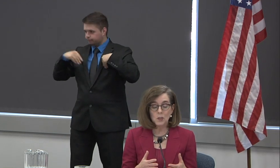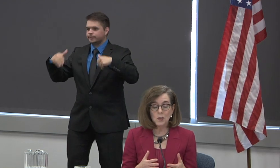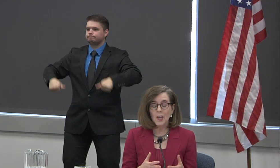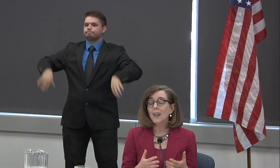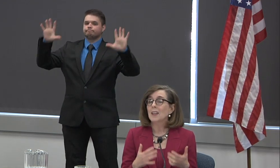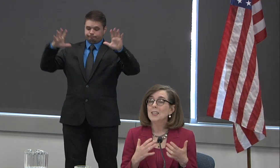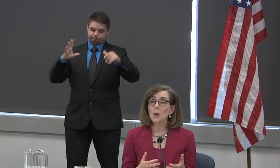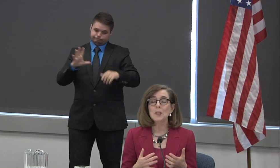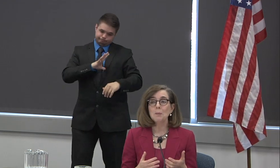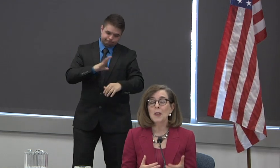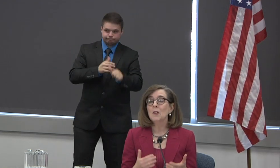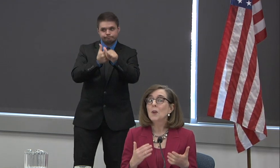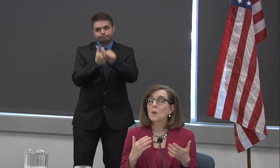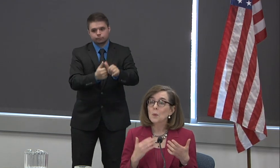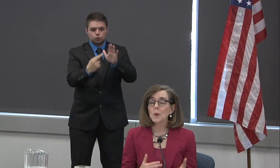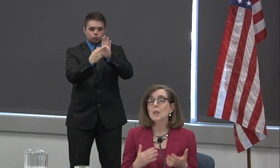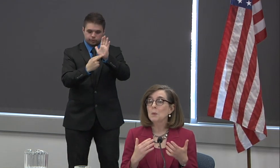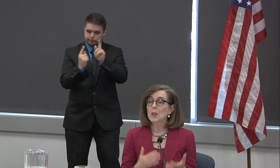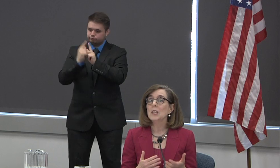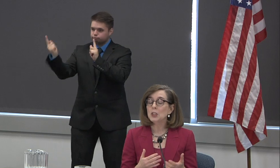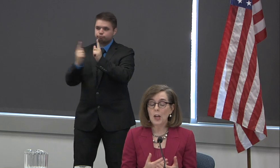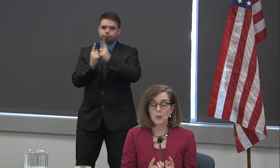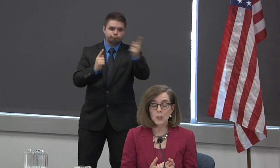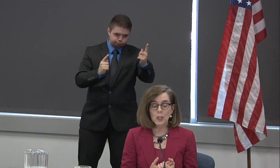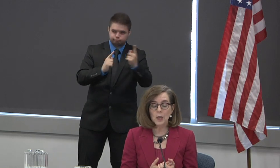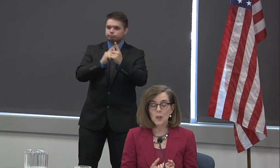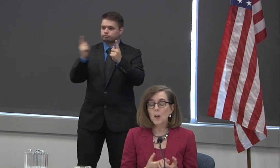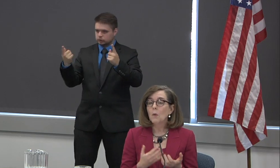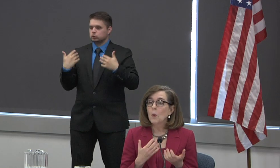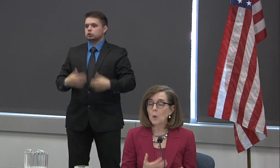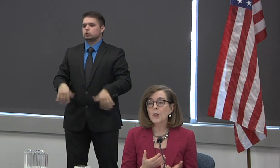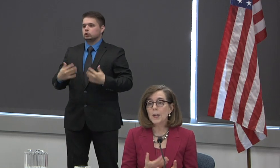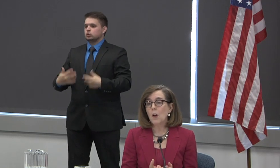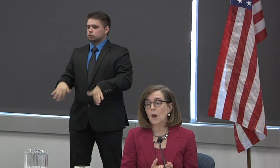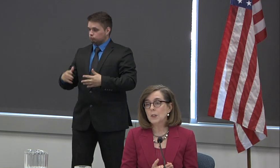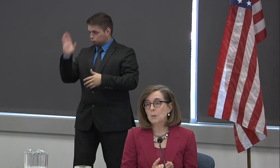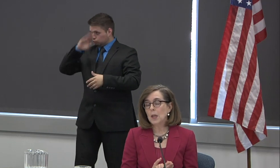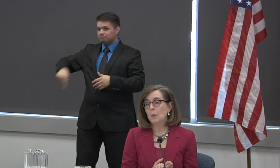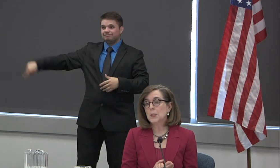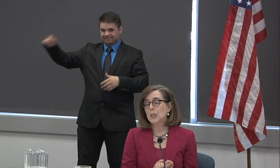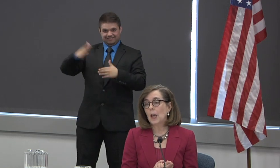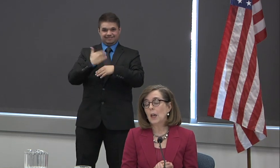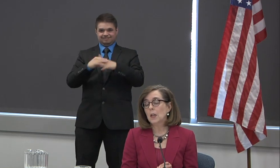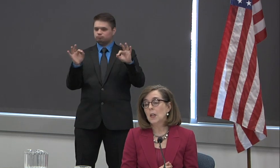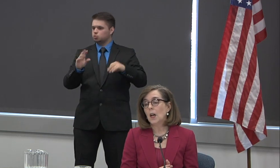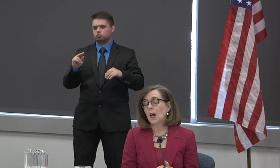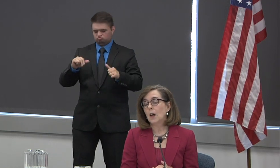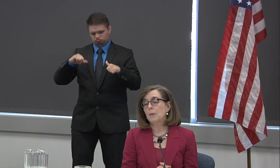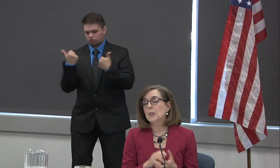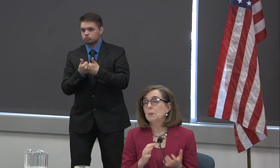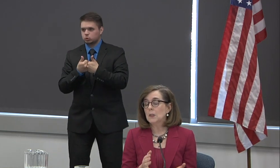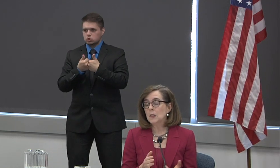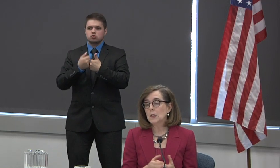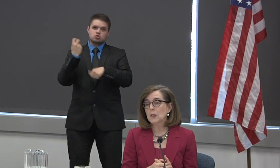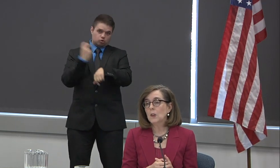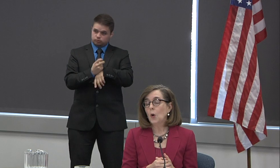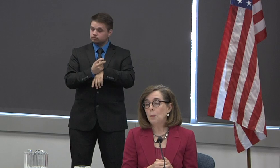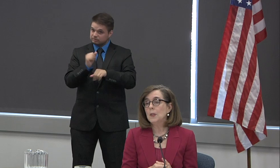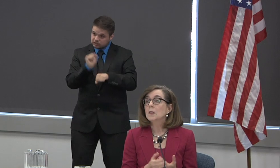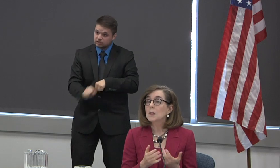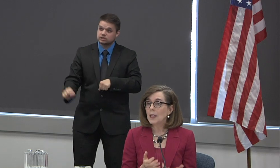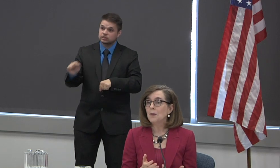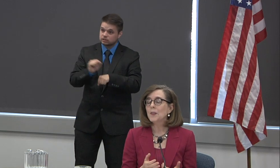measures, and I know it's been really, really challenging. We're working hard to be able to get these businesses